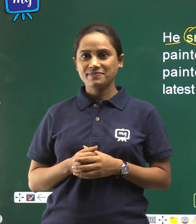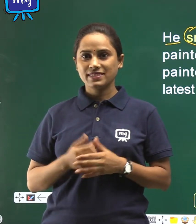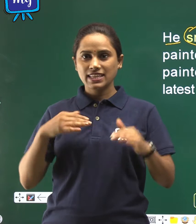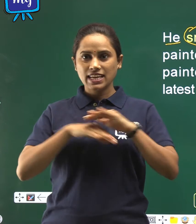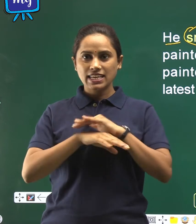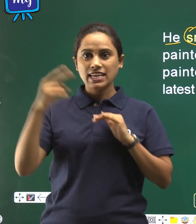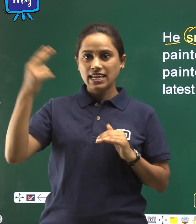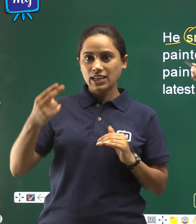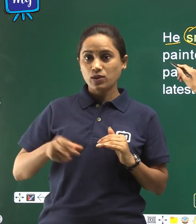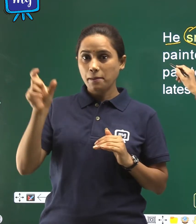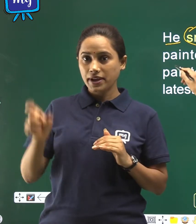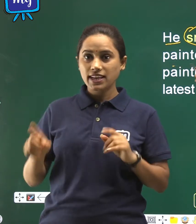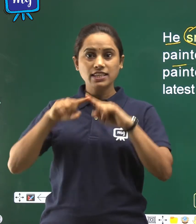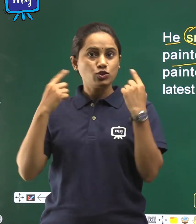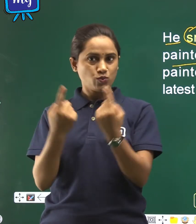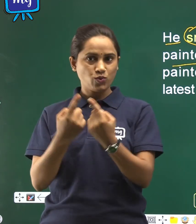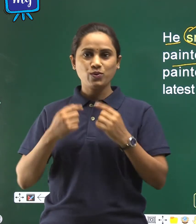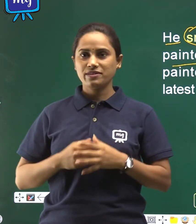into the painter's studio